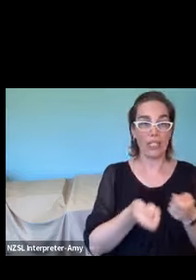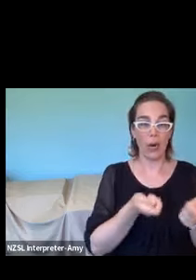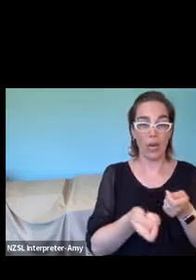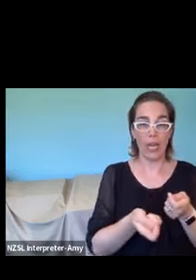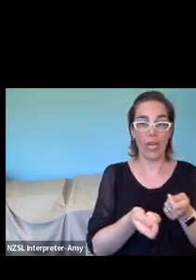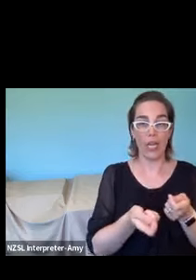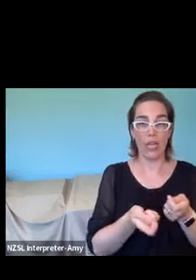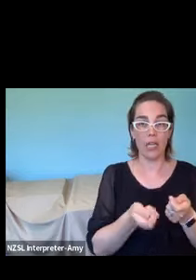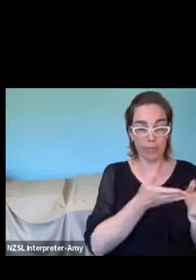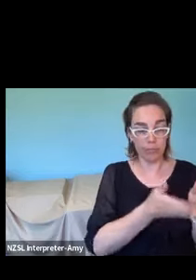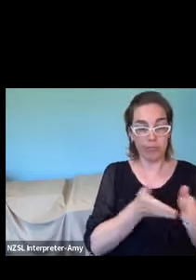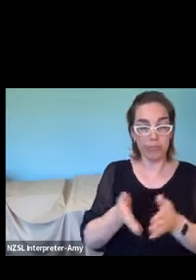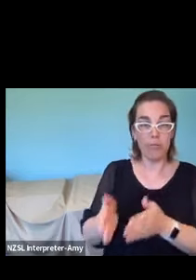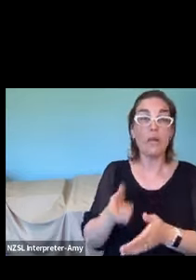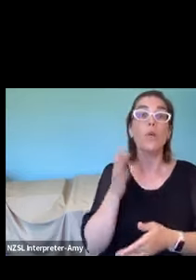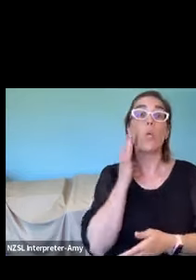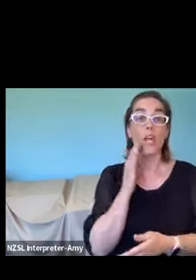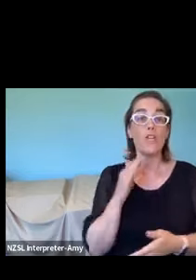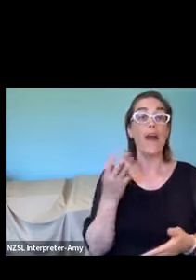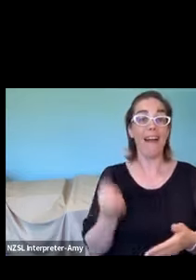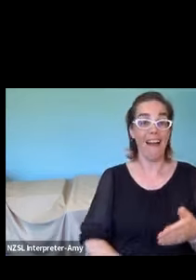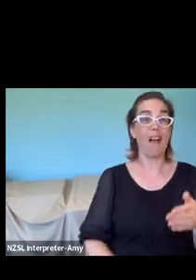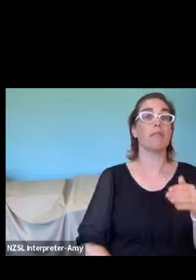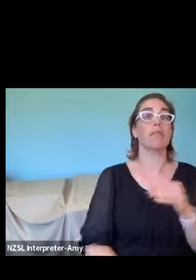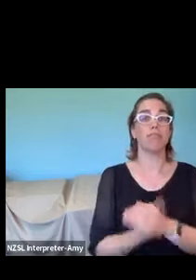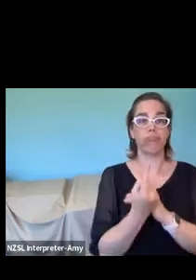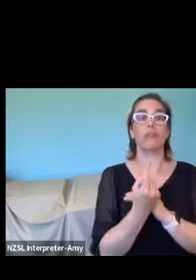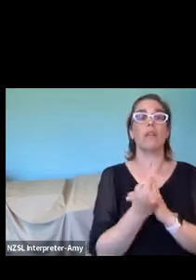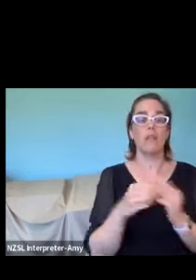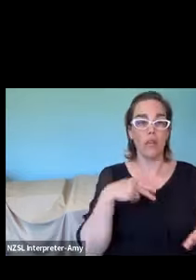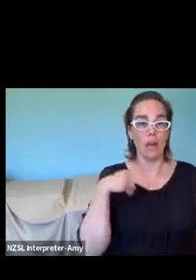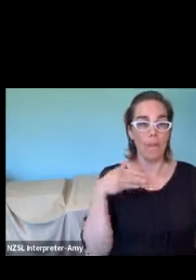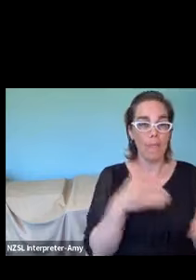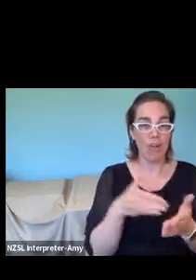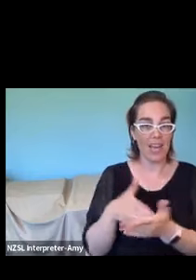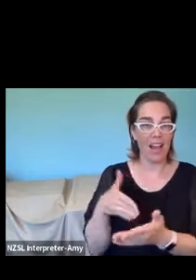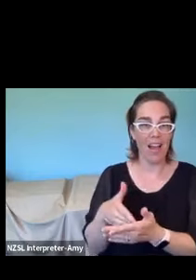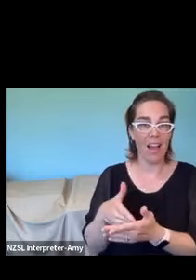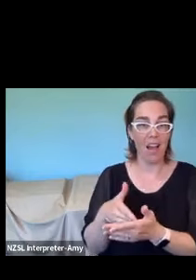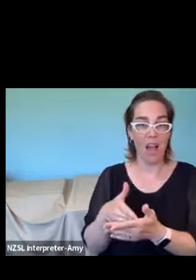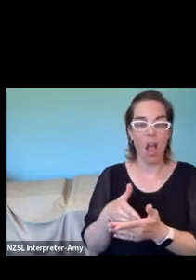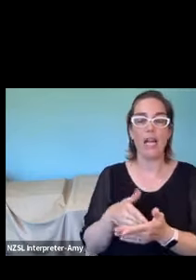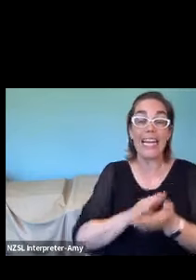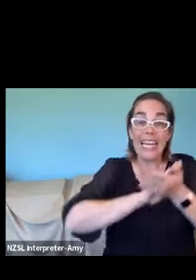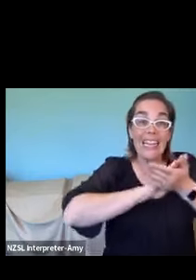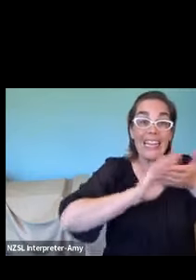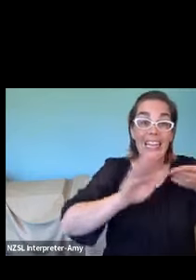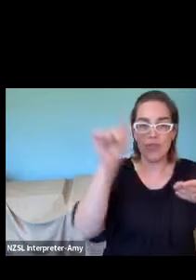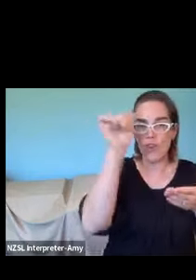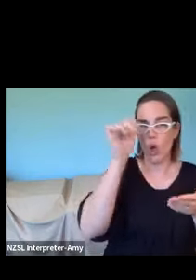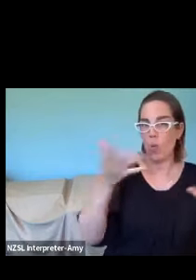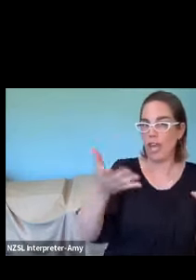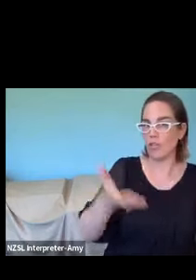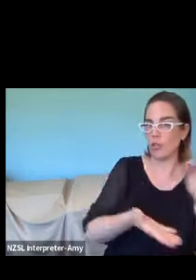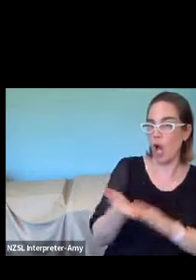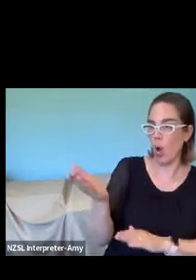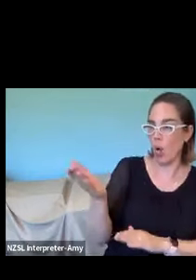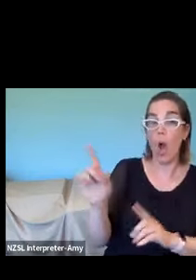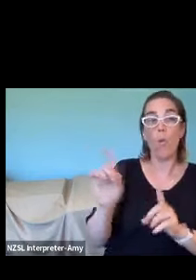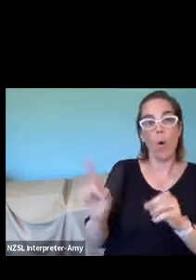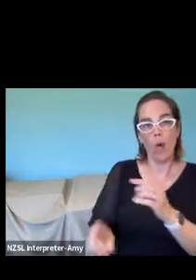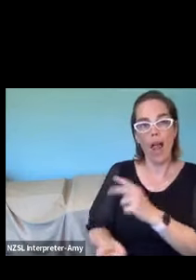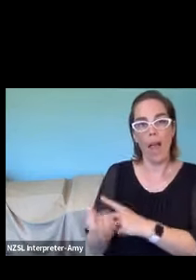you encounter those barriers, there's a very clear process of this is where you go and this is what will happen. And not in